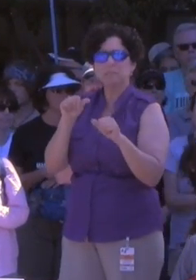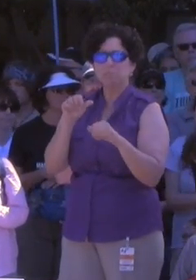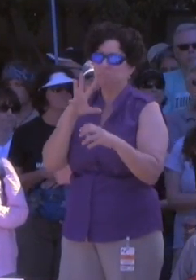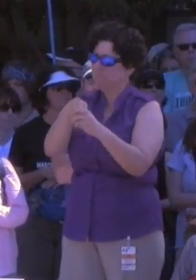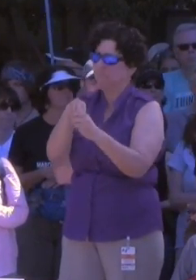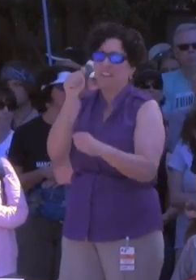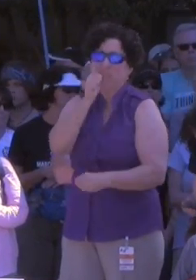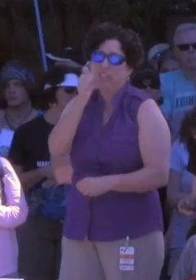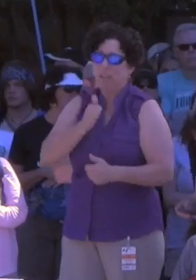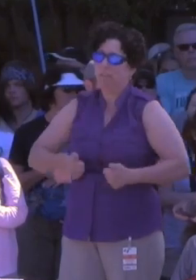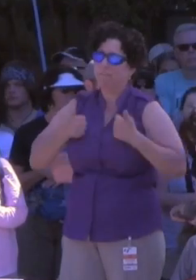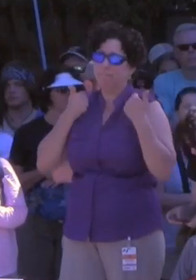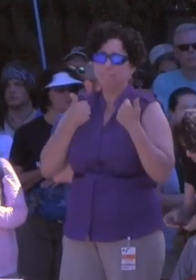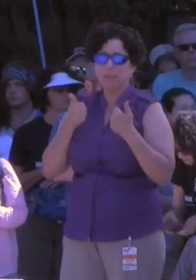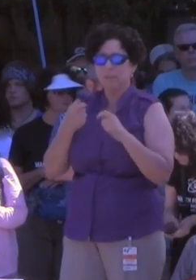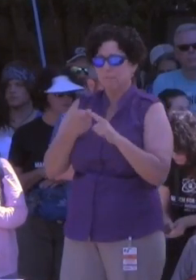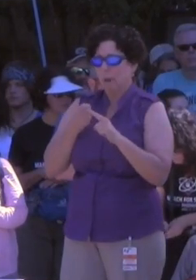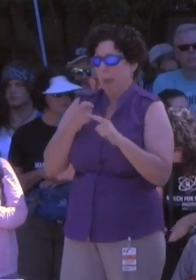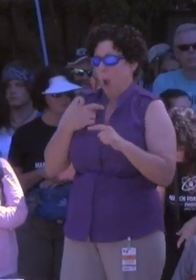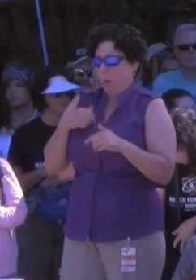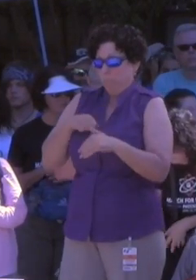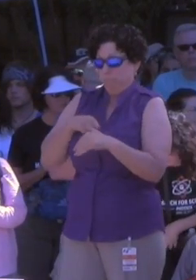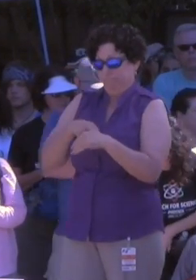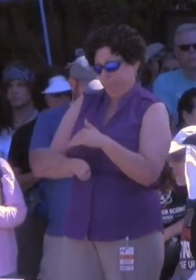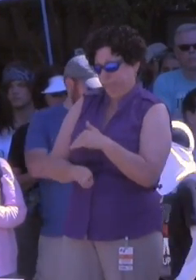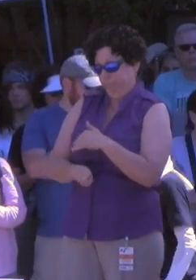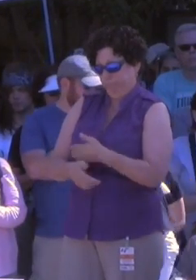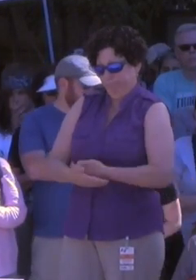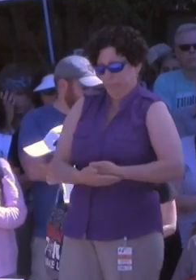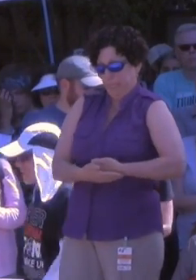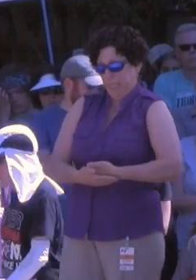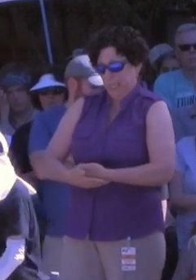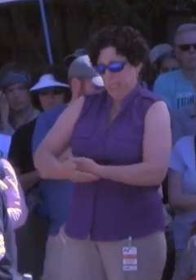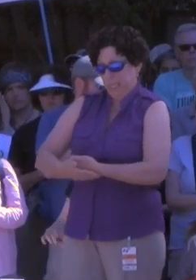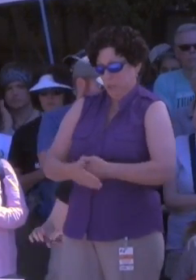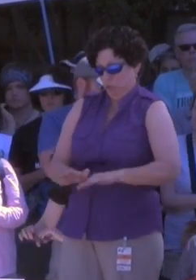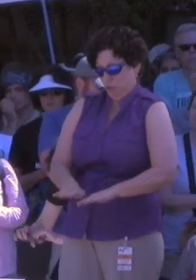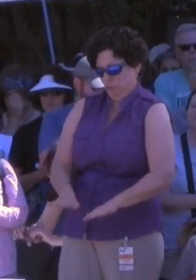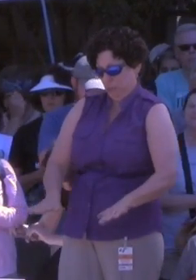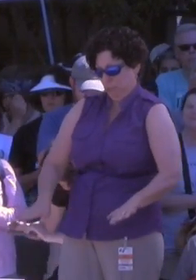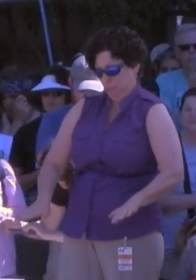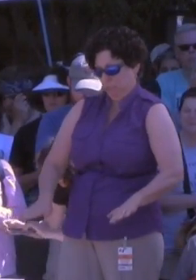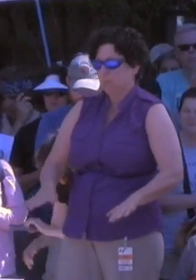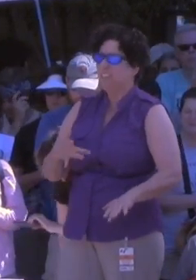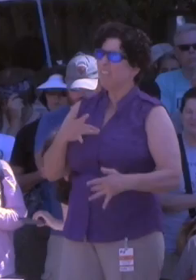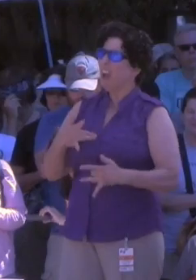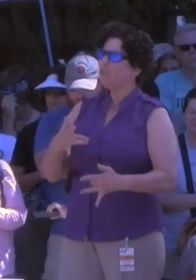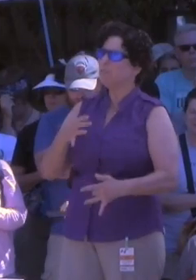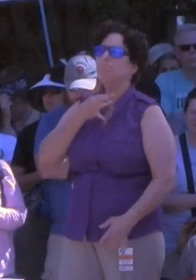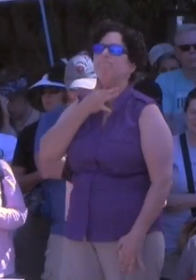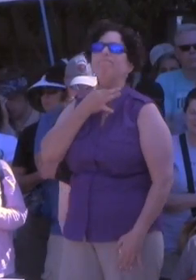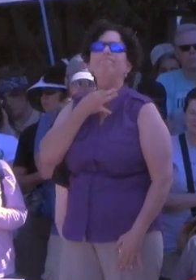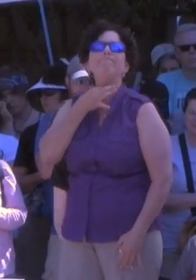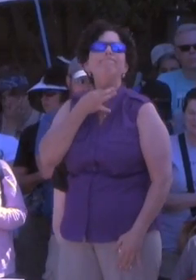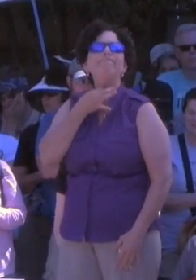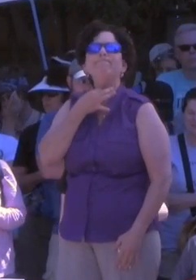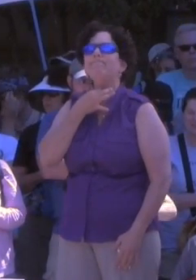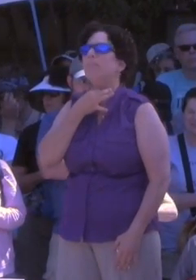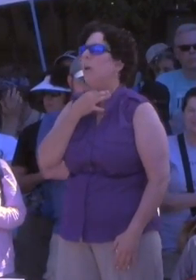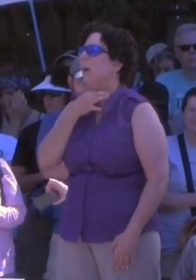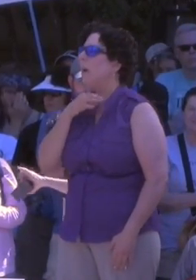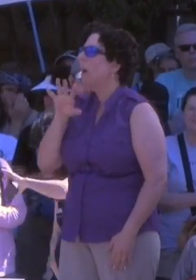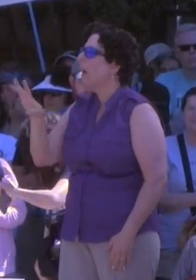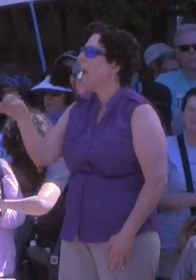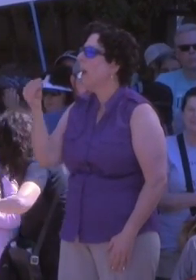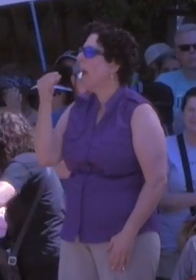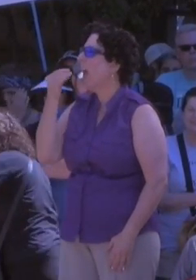life. From our earliest moments as babies, as children, we're naturally curious. We're reaching out, putting things